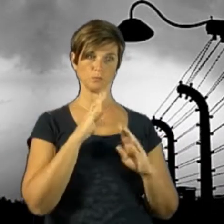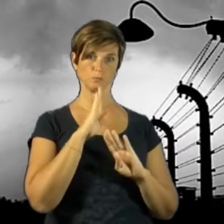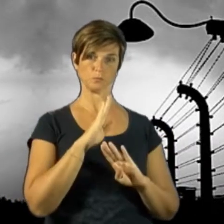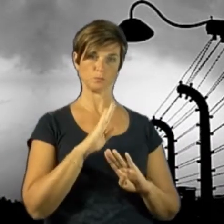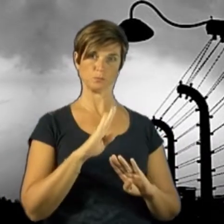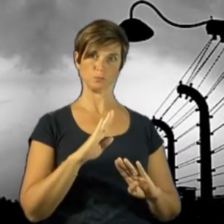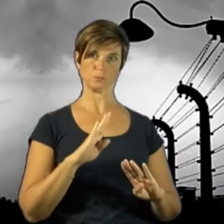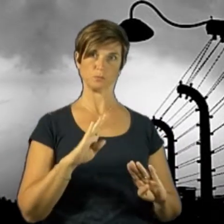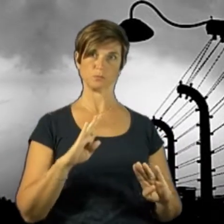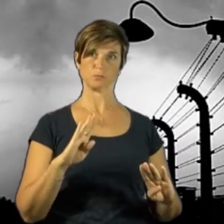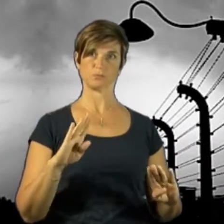tremendous self-control.